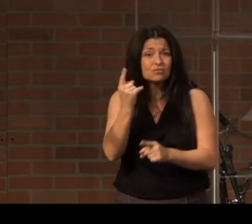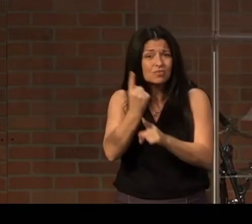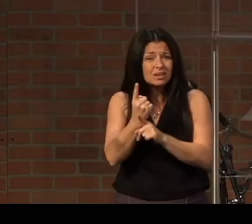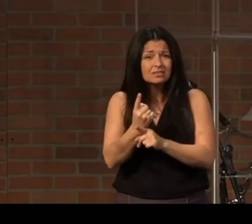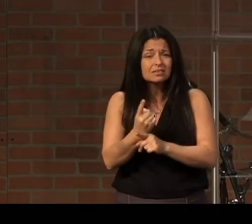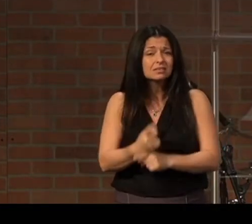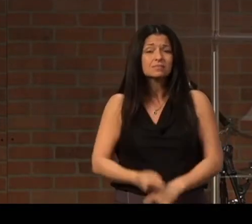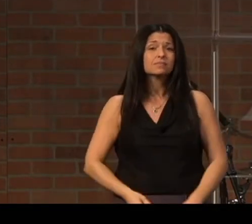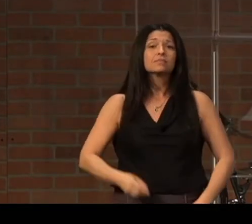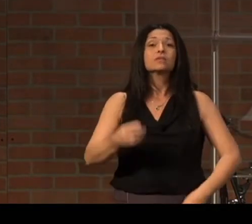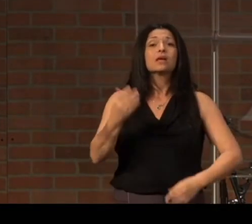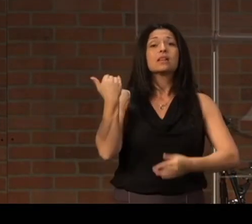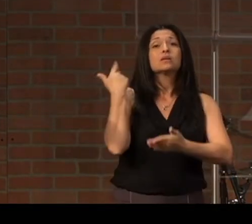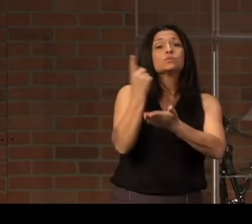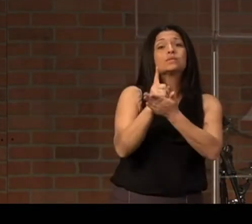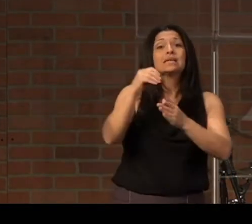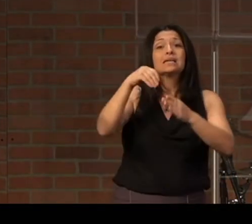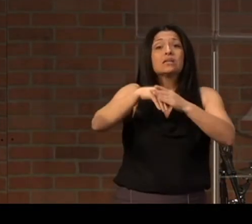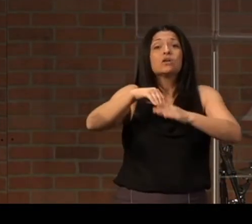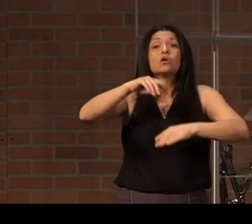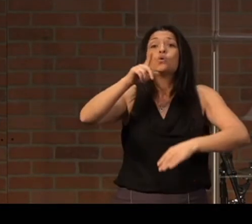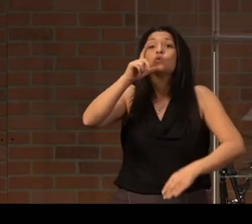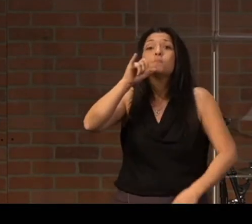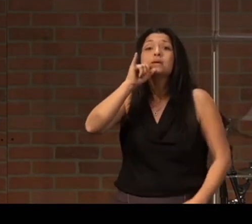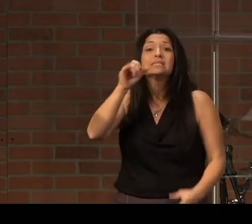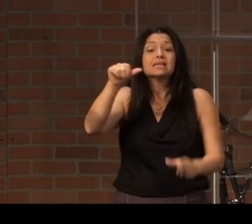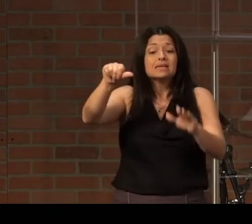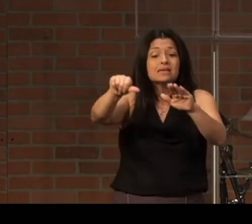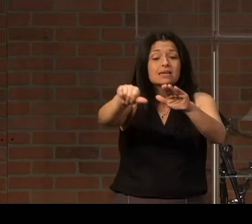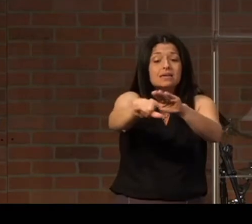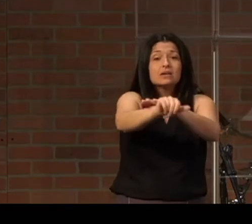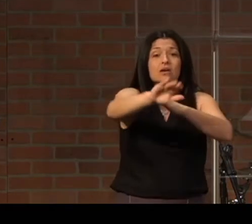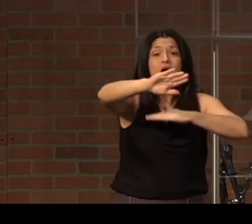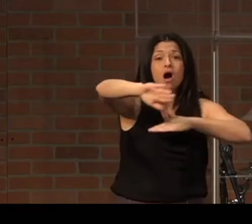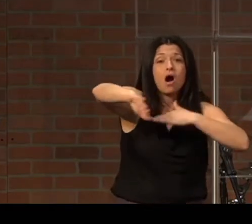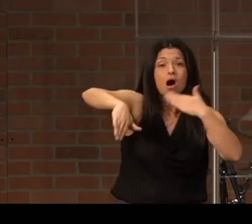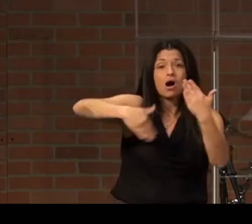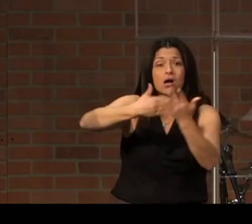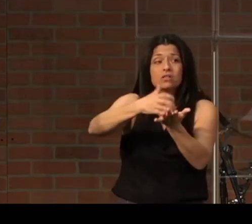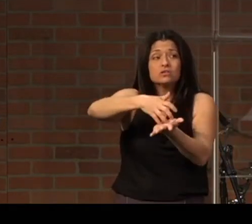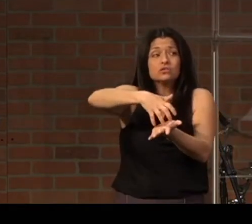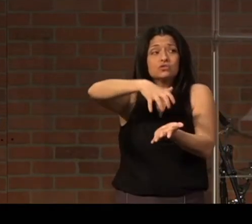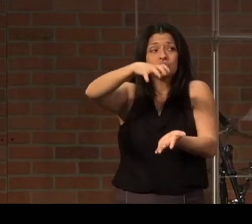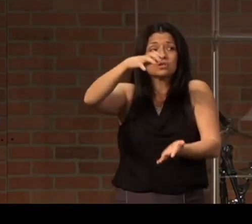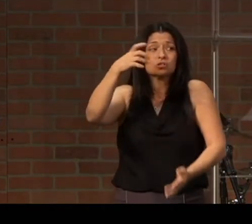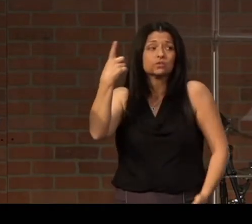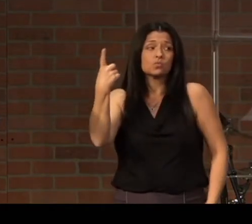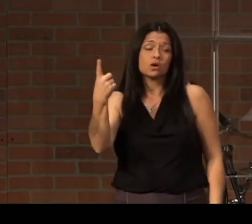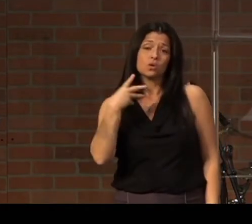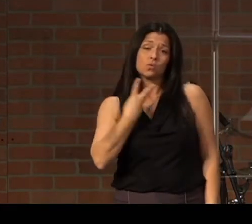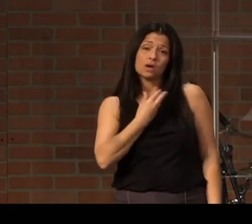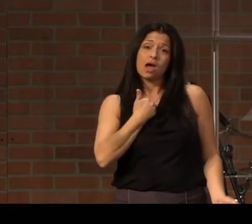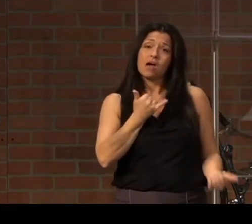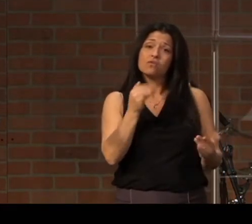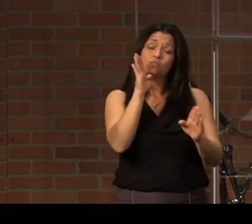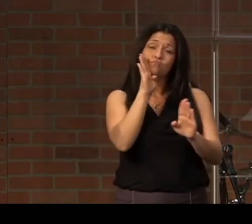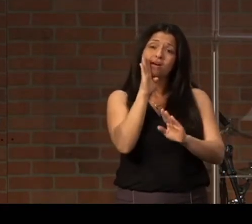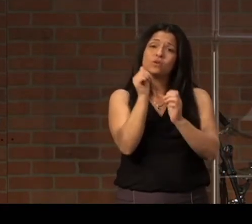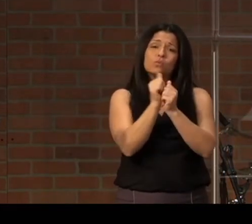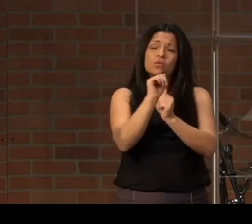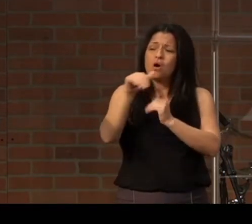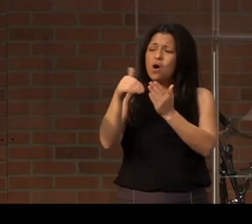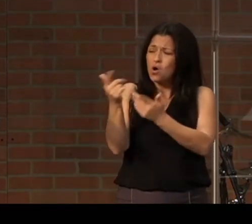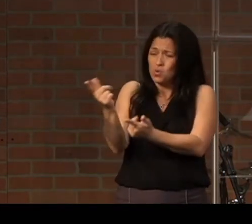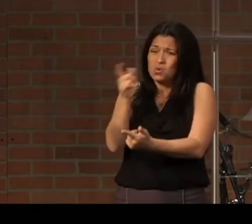in whom are hidden all the treasures of wisdom and knowledge. We can have breakfast with the one in whom are hidden all the treasures